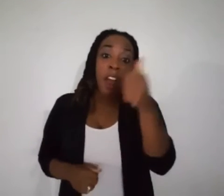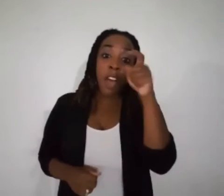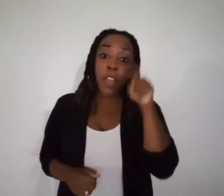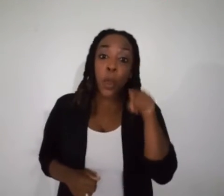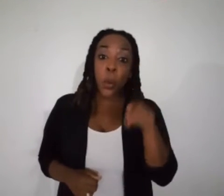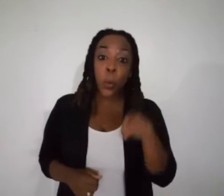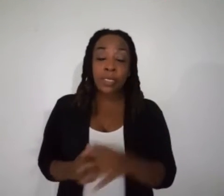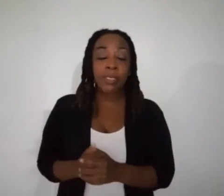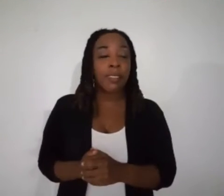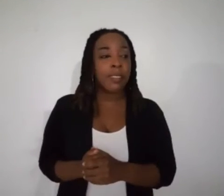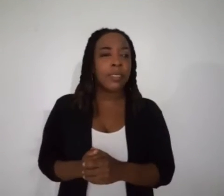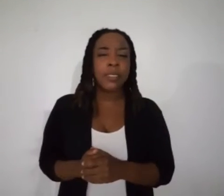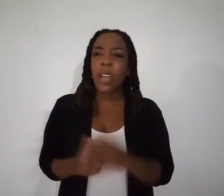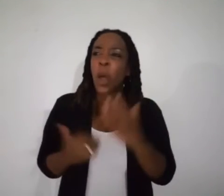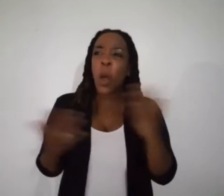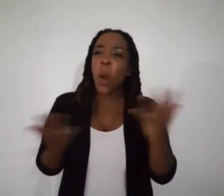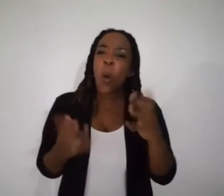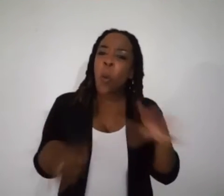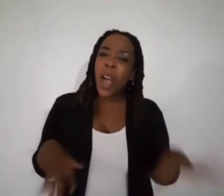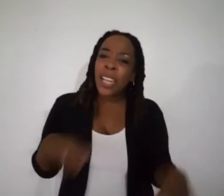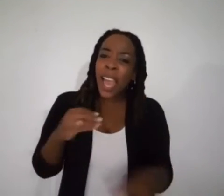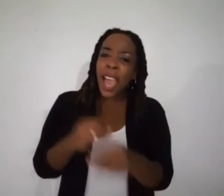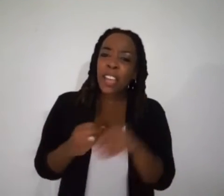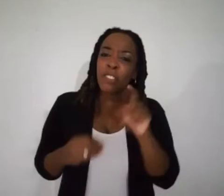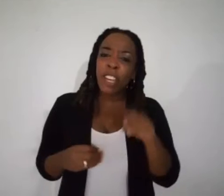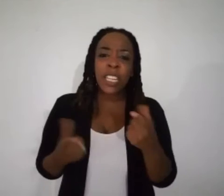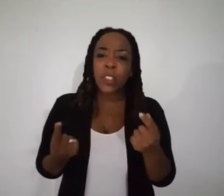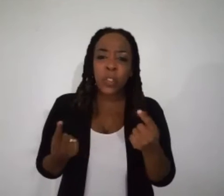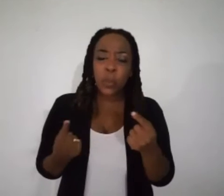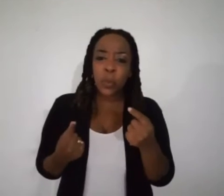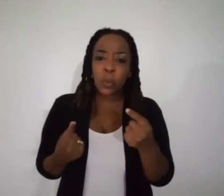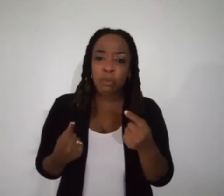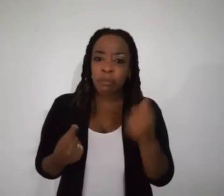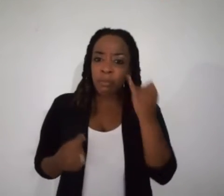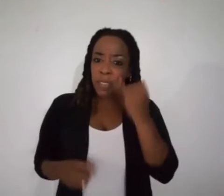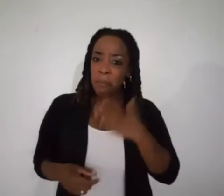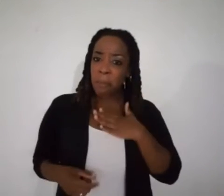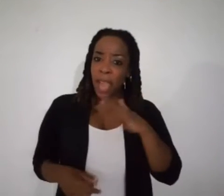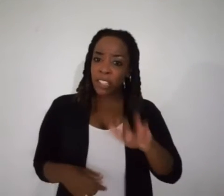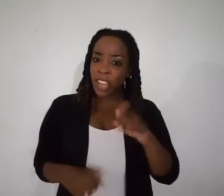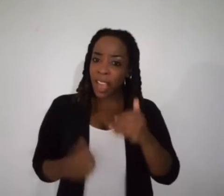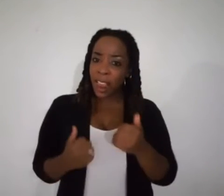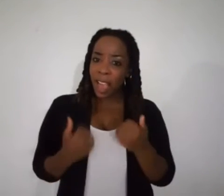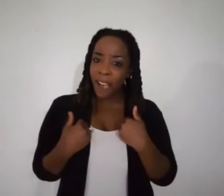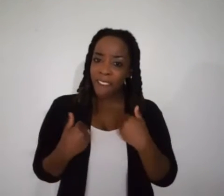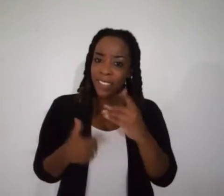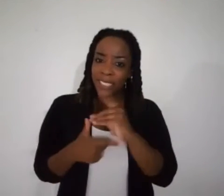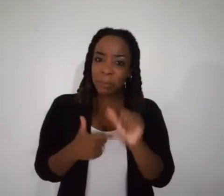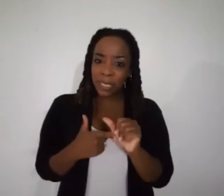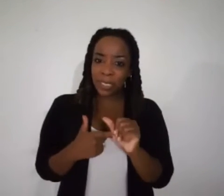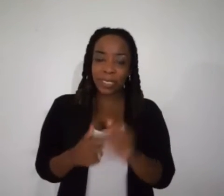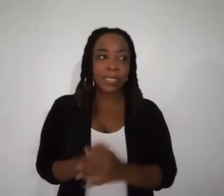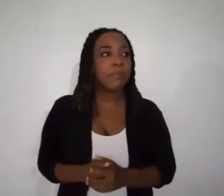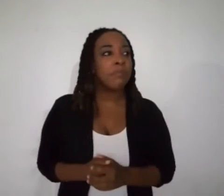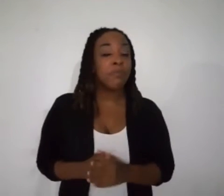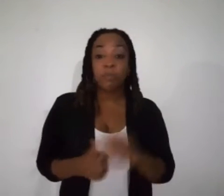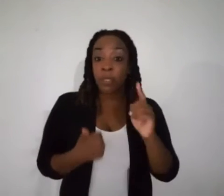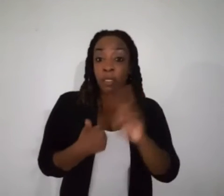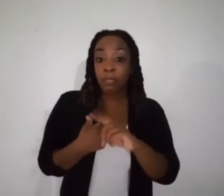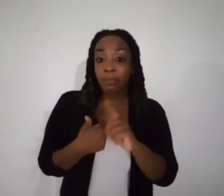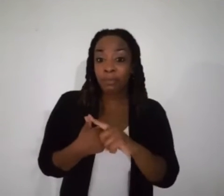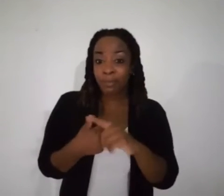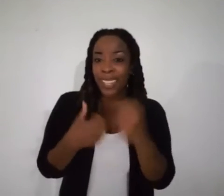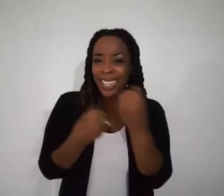my child has a disability? Well, the first thing I would think about is safety. You know, your child